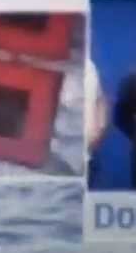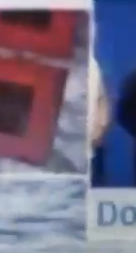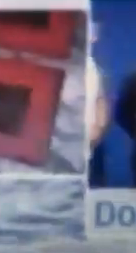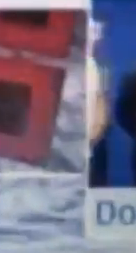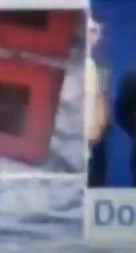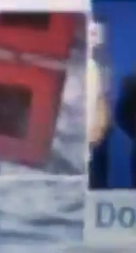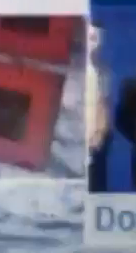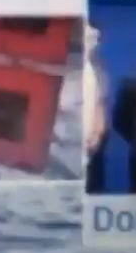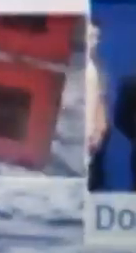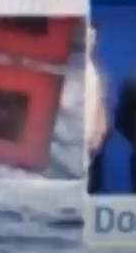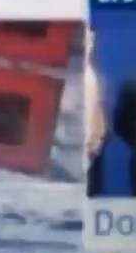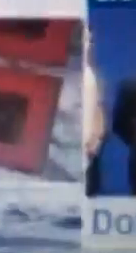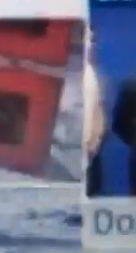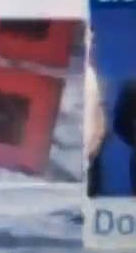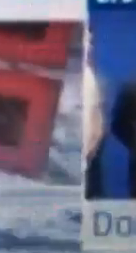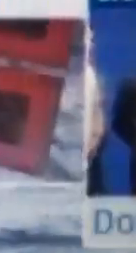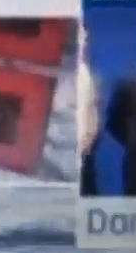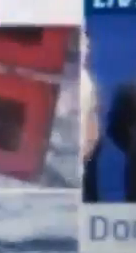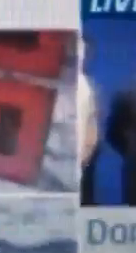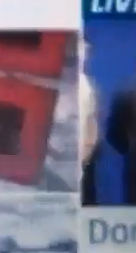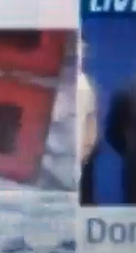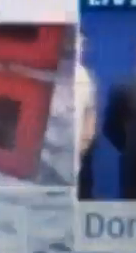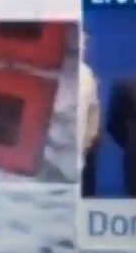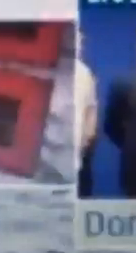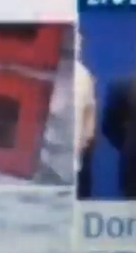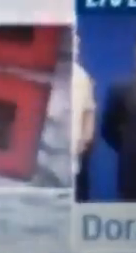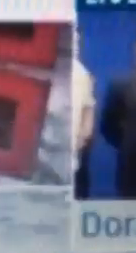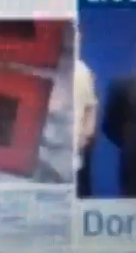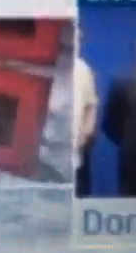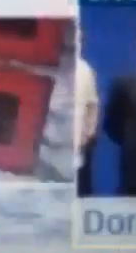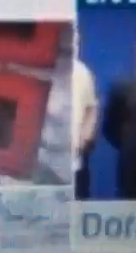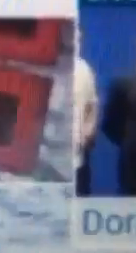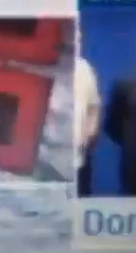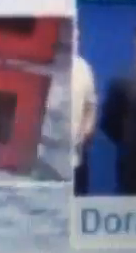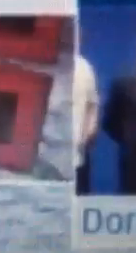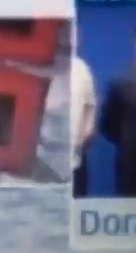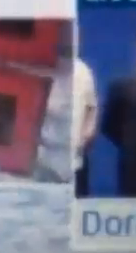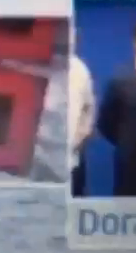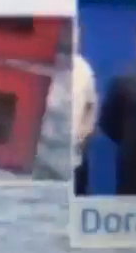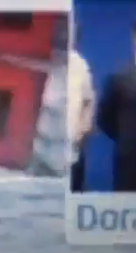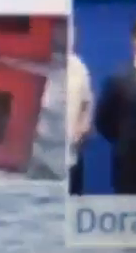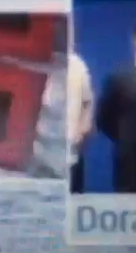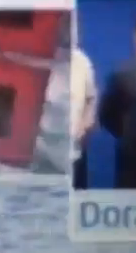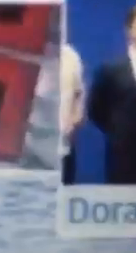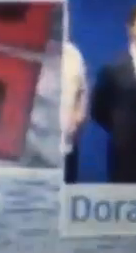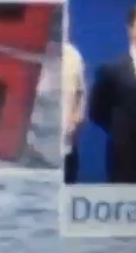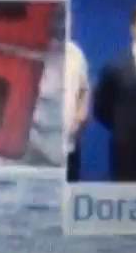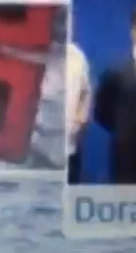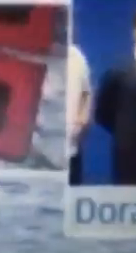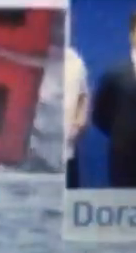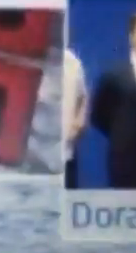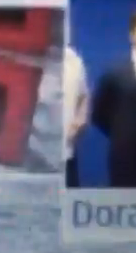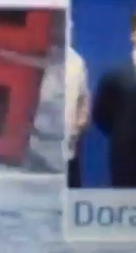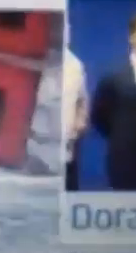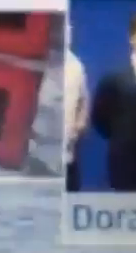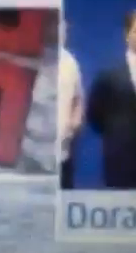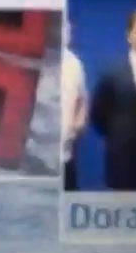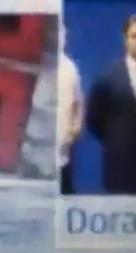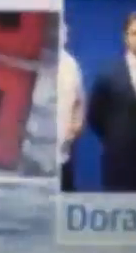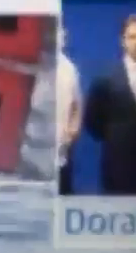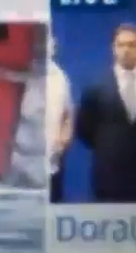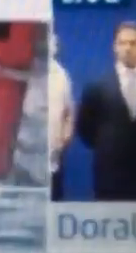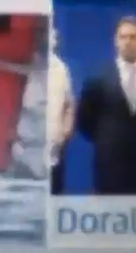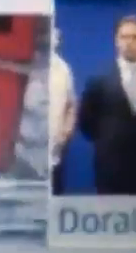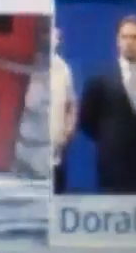city officials, including sheriffs and police chiefs, to reach out to their utility providers so we can all work together in response to Irma. Lake